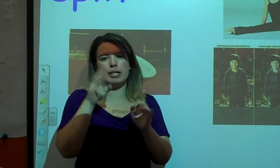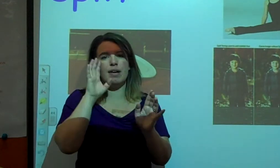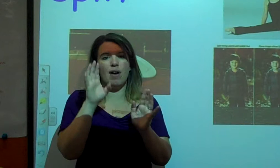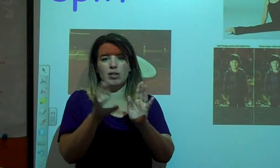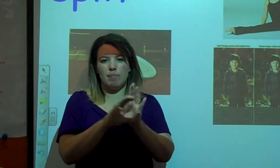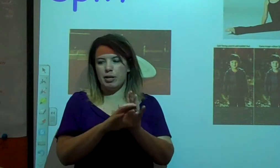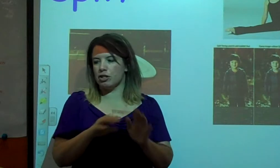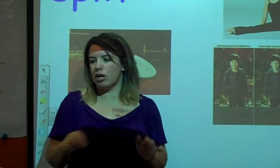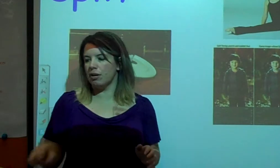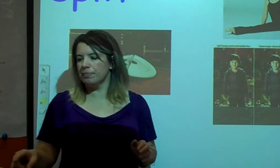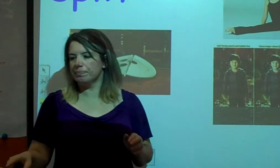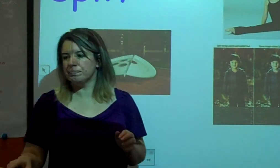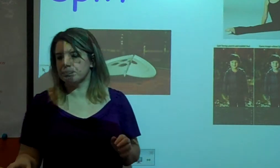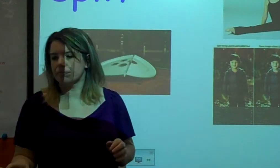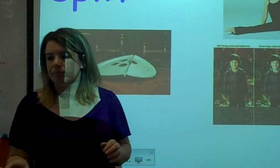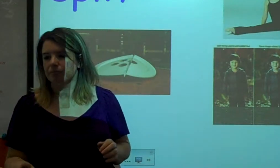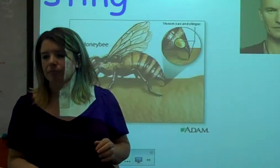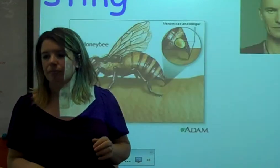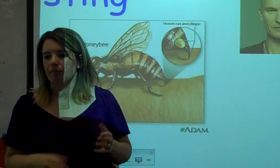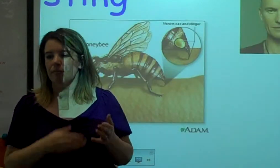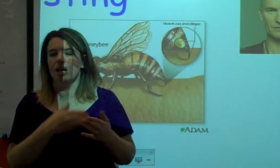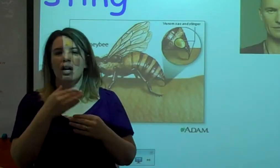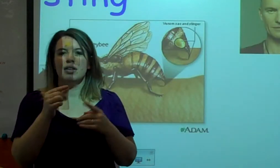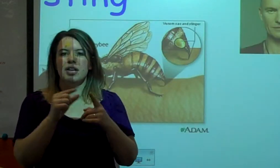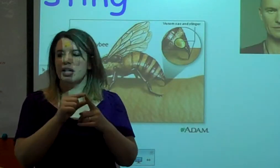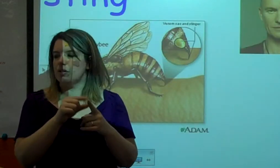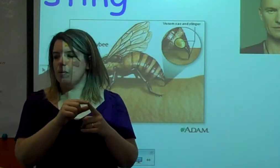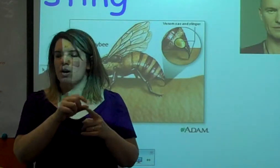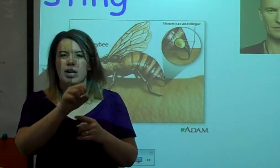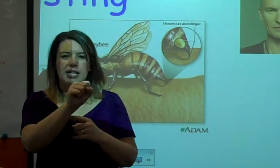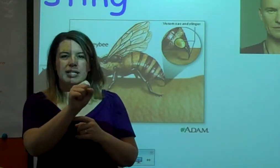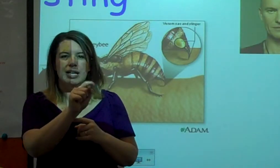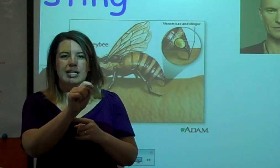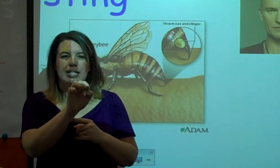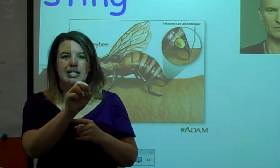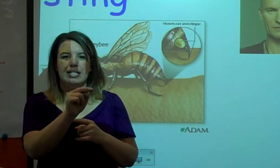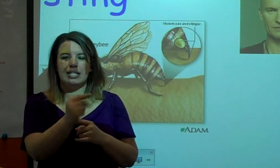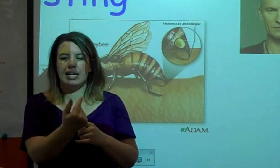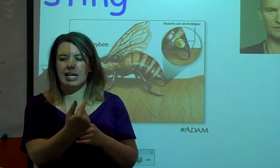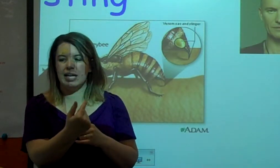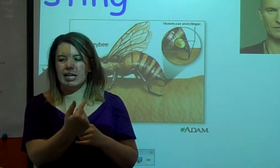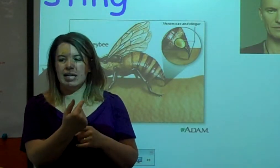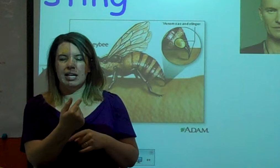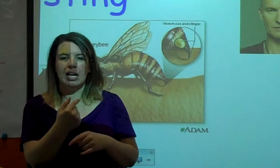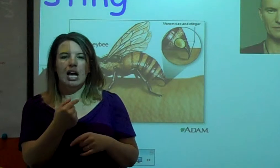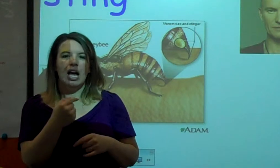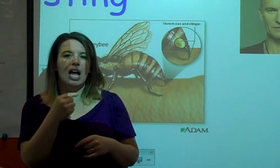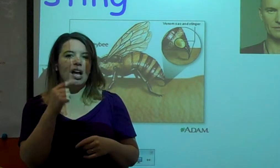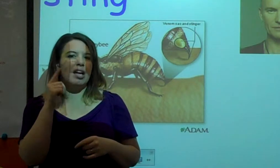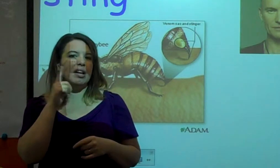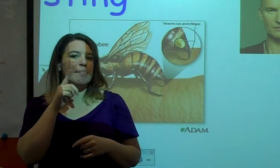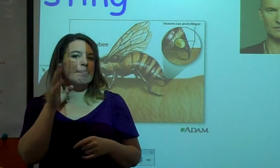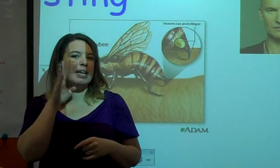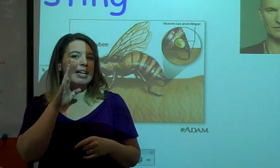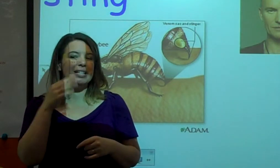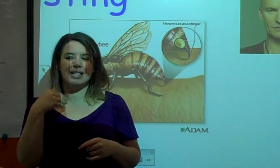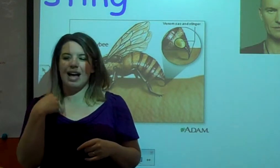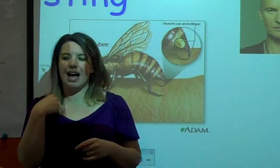perspective on the picture. The next word is sting. And bees